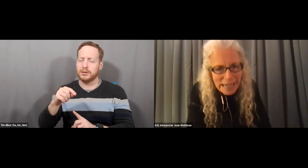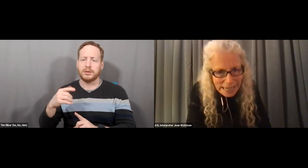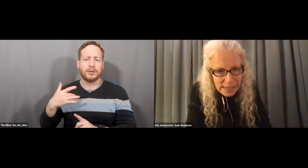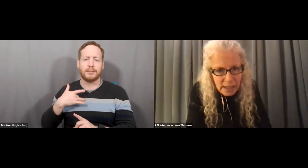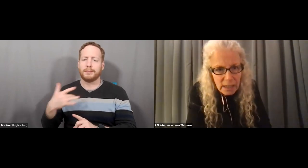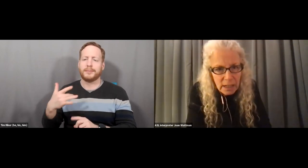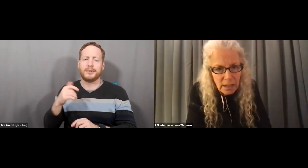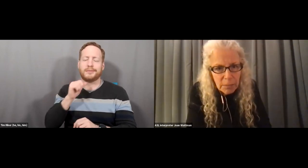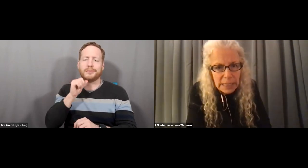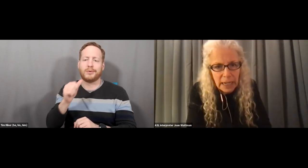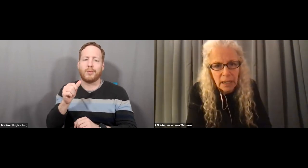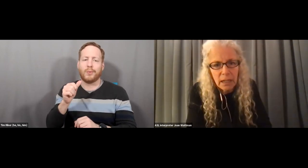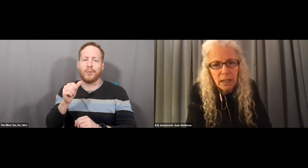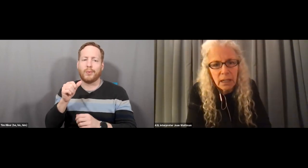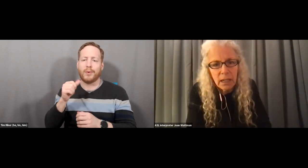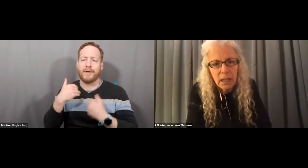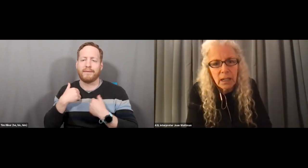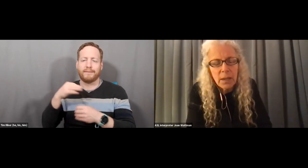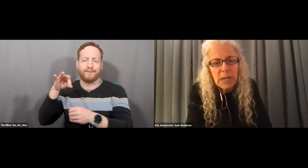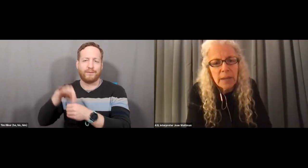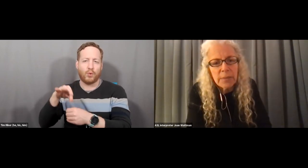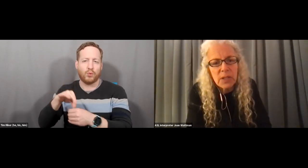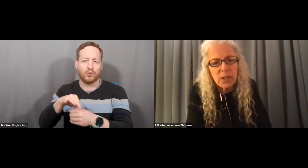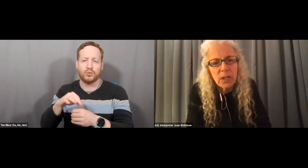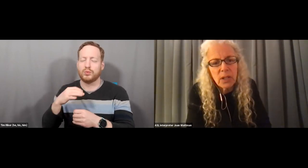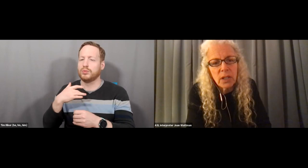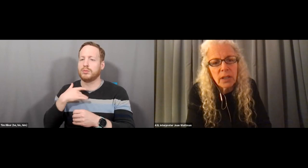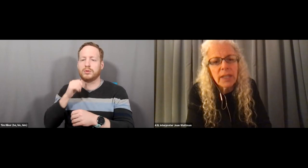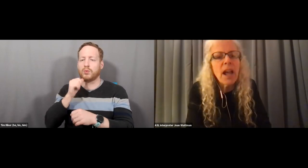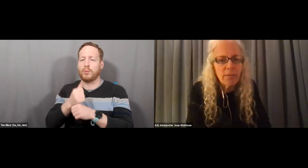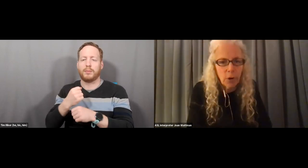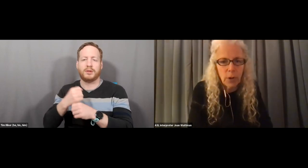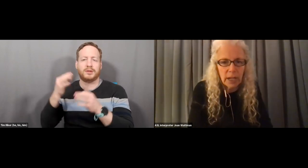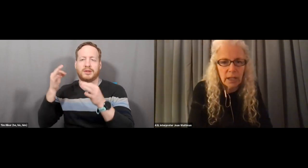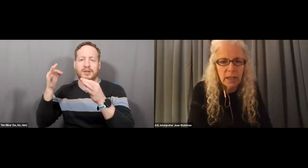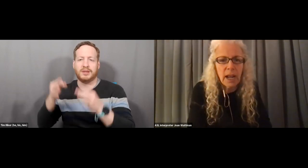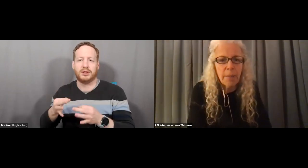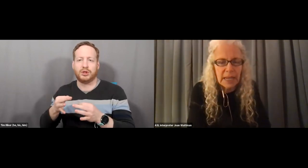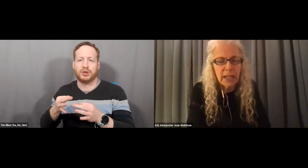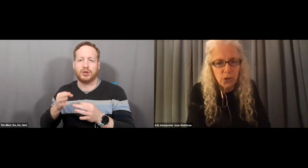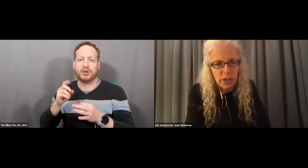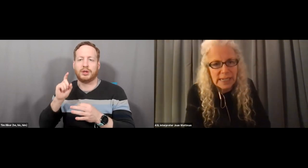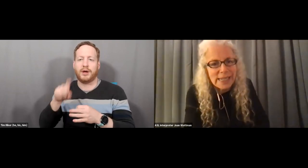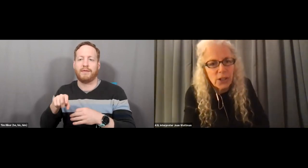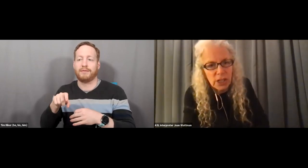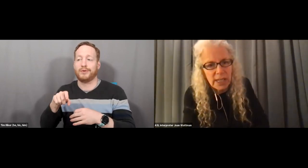committees meeting, sometimes they're not voting. They're not making certain decisions.